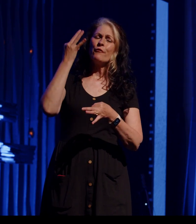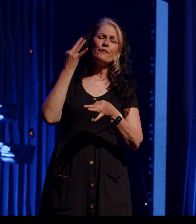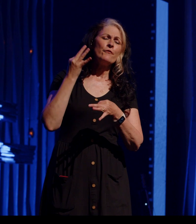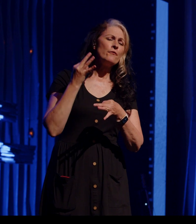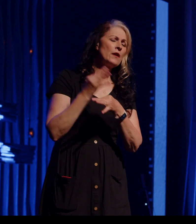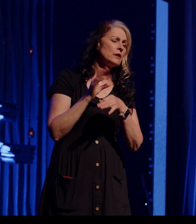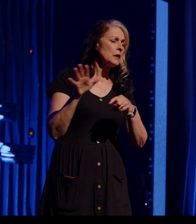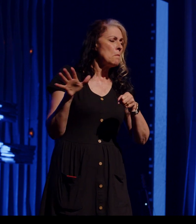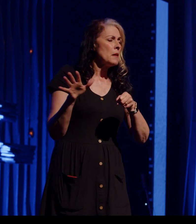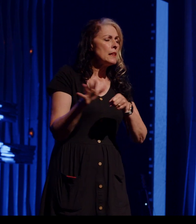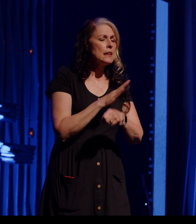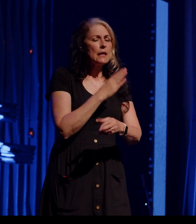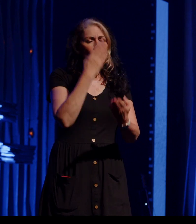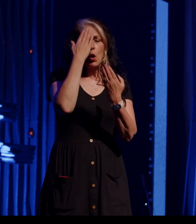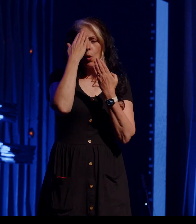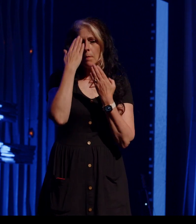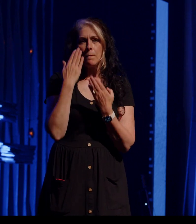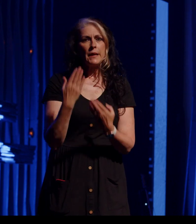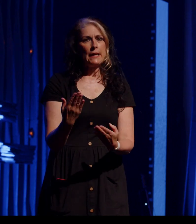Complete obedience